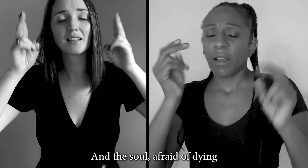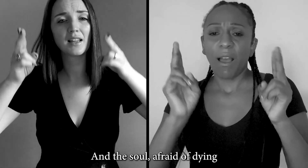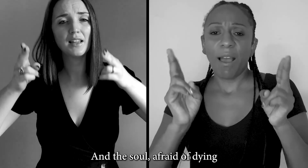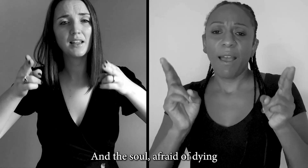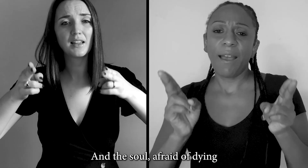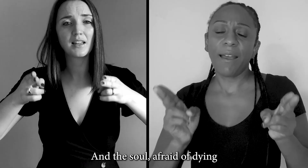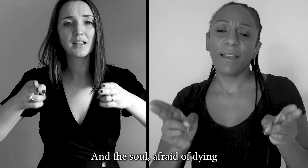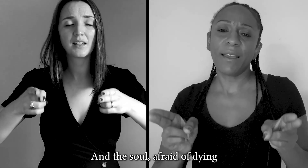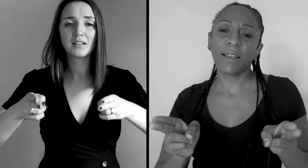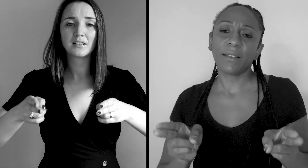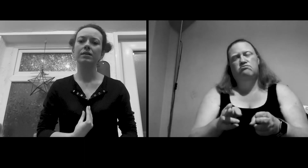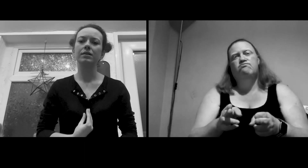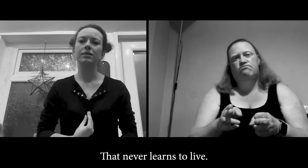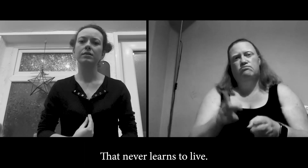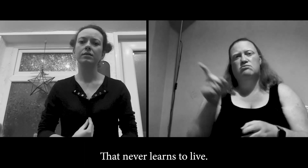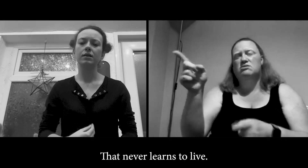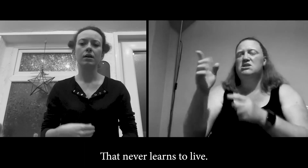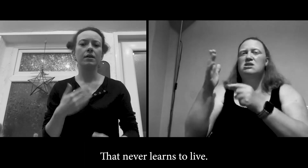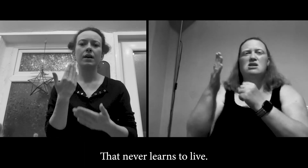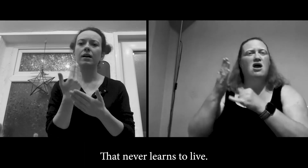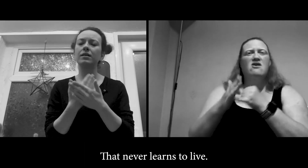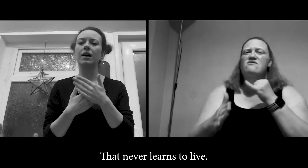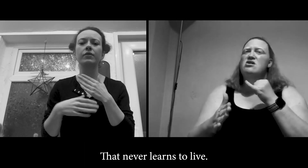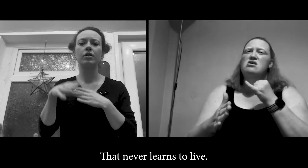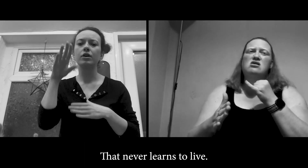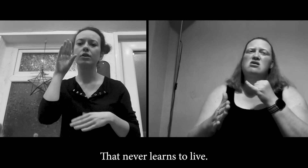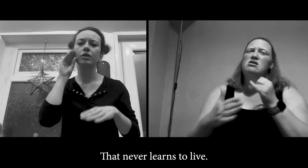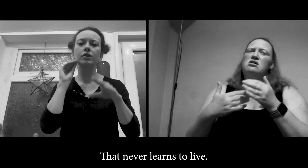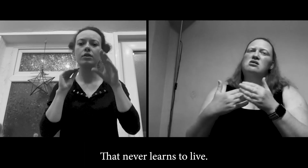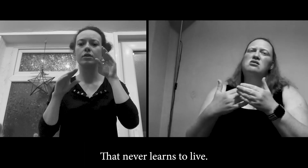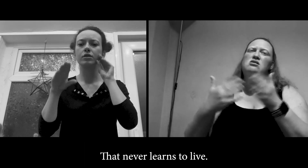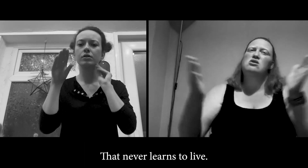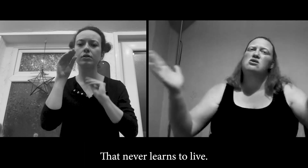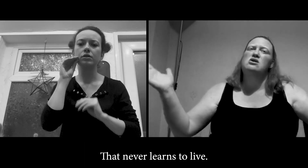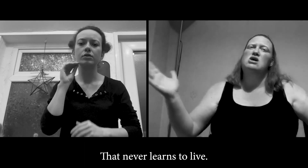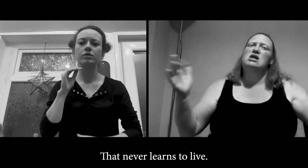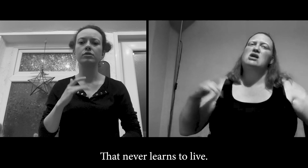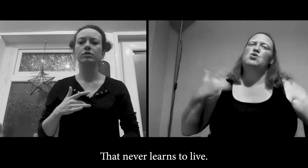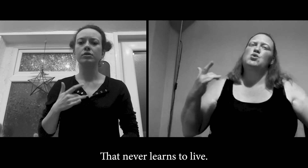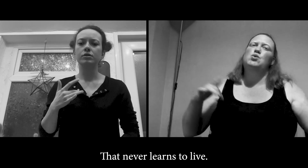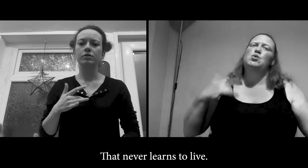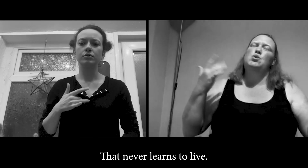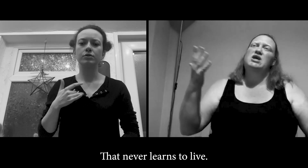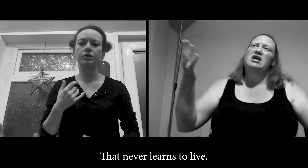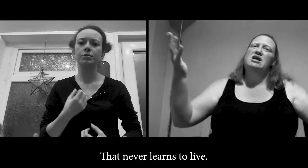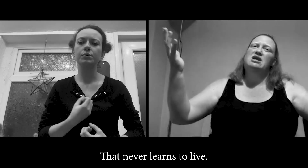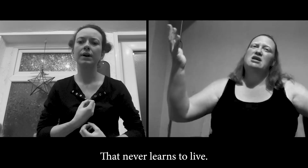that never learns to live.